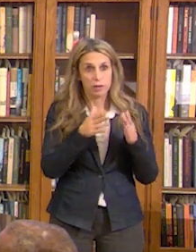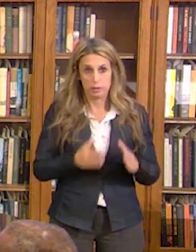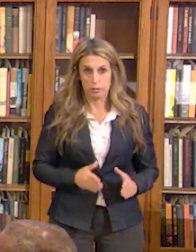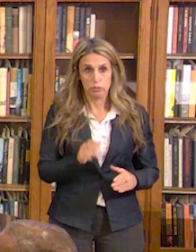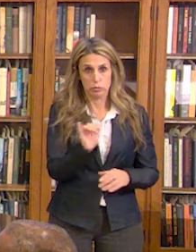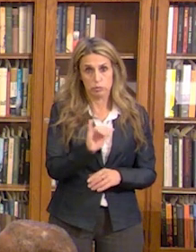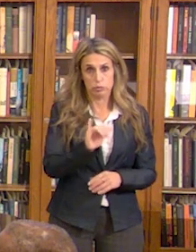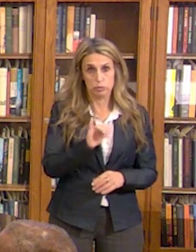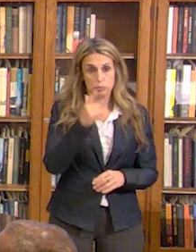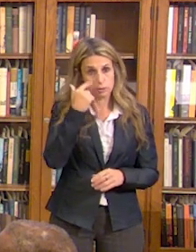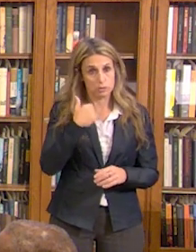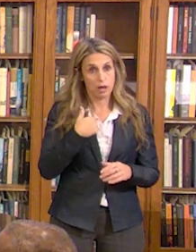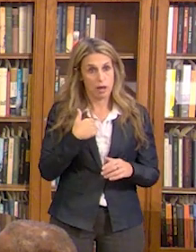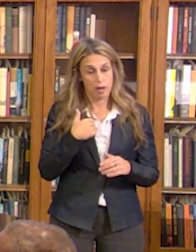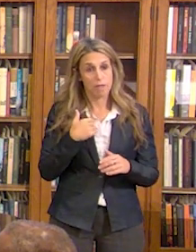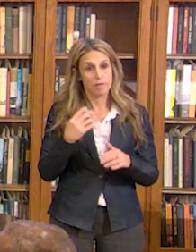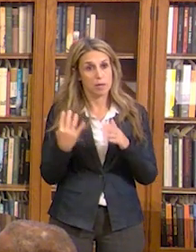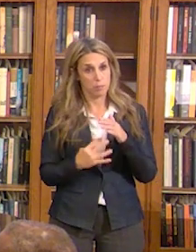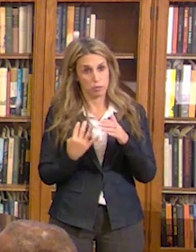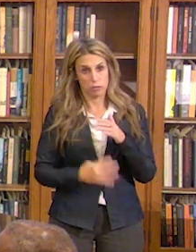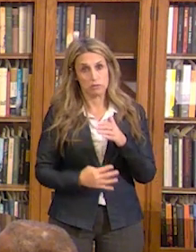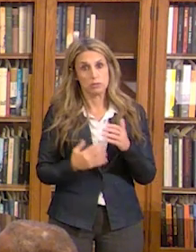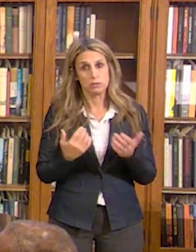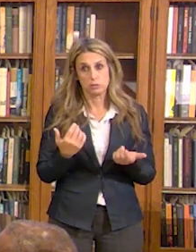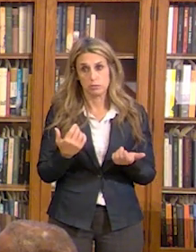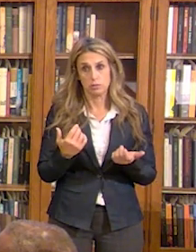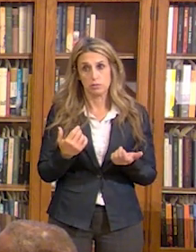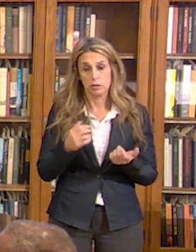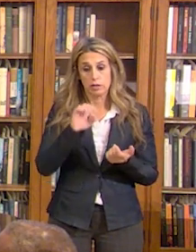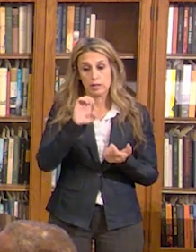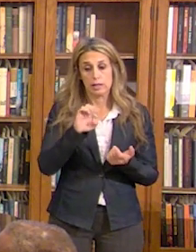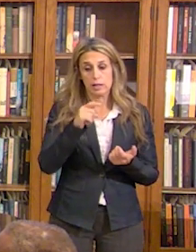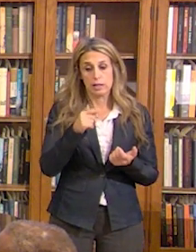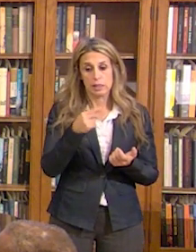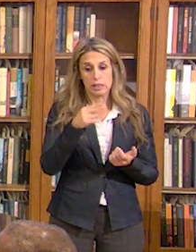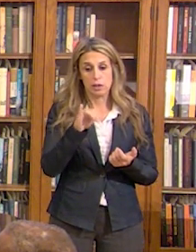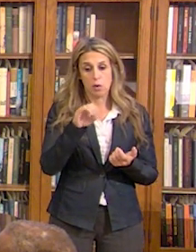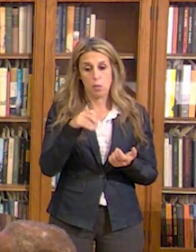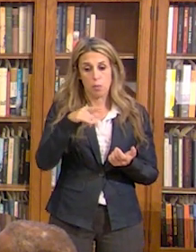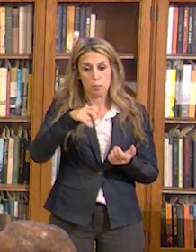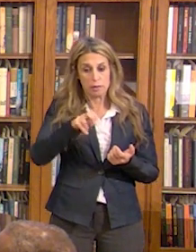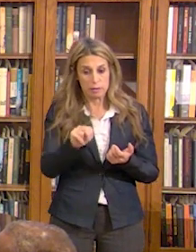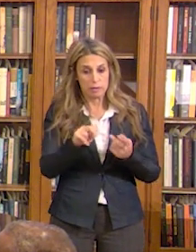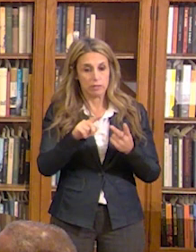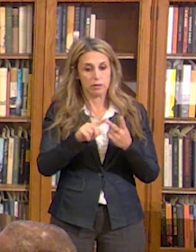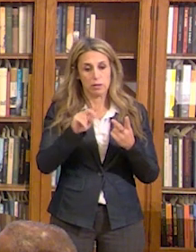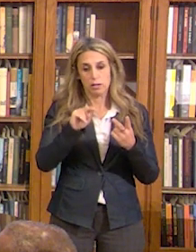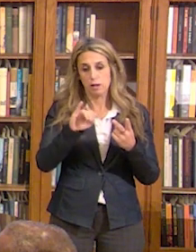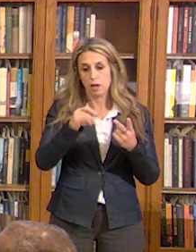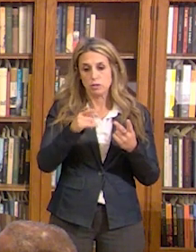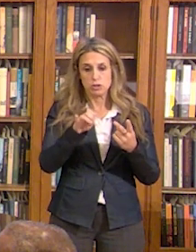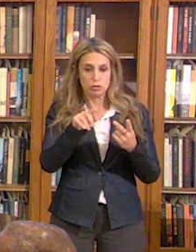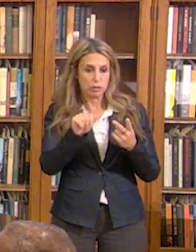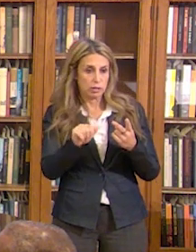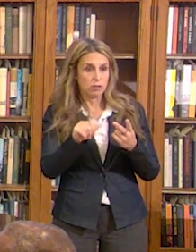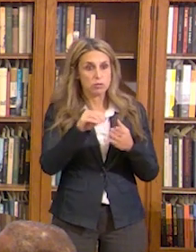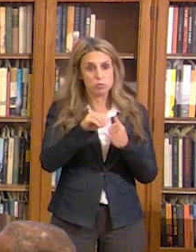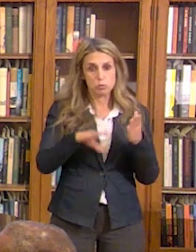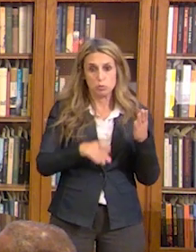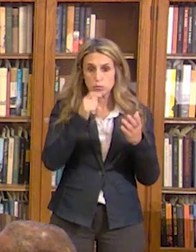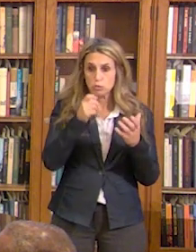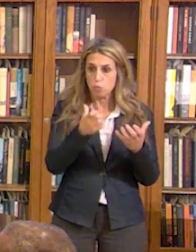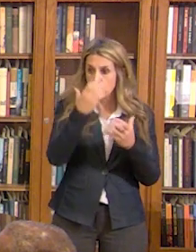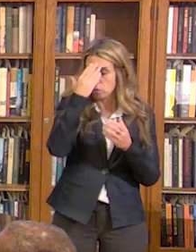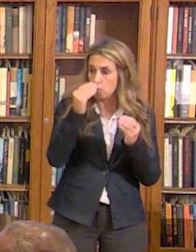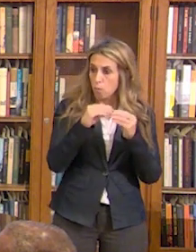I have immigrants I have um Ethiopian students Nigerian who want to know more